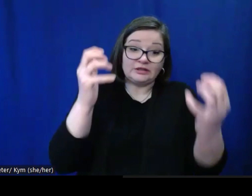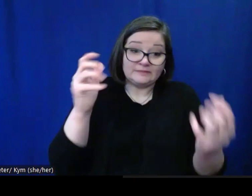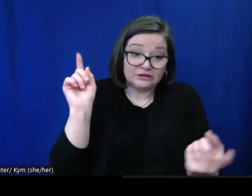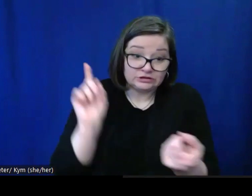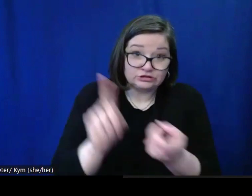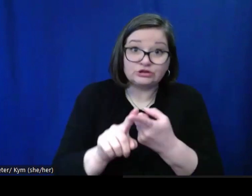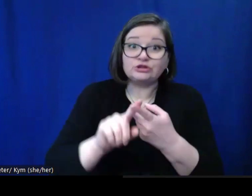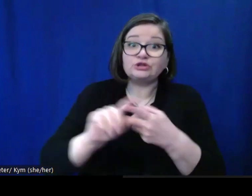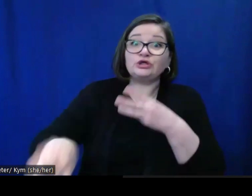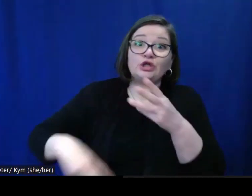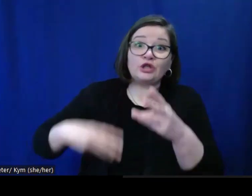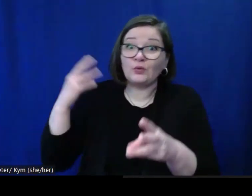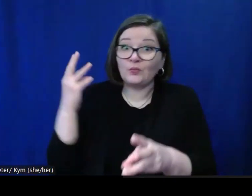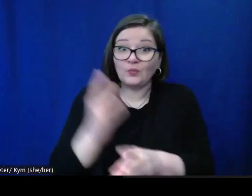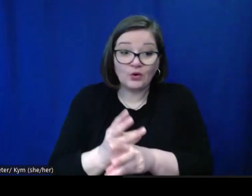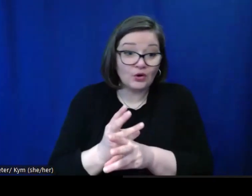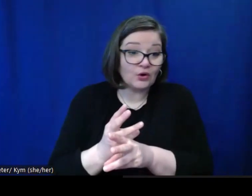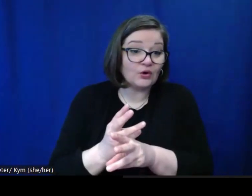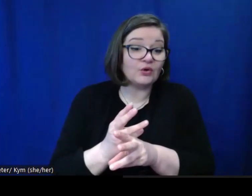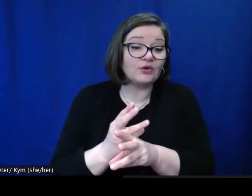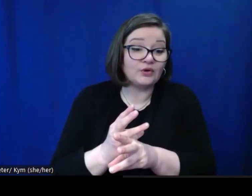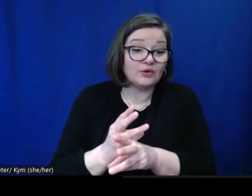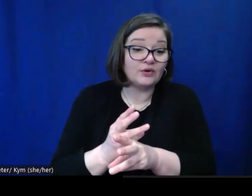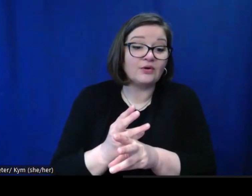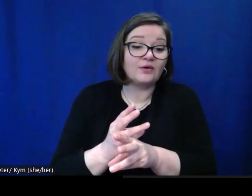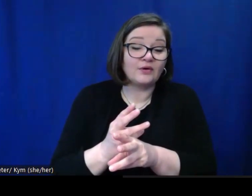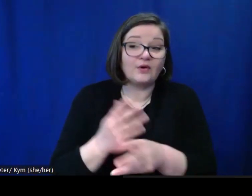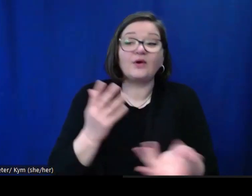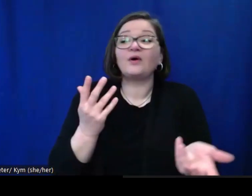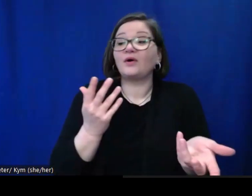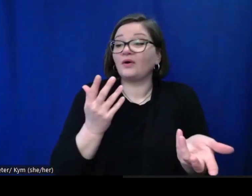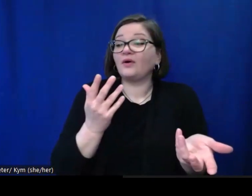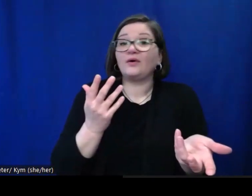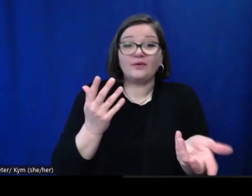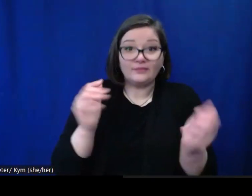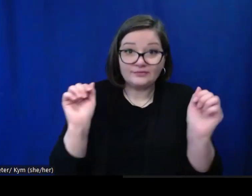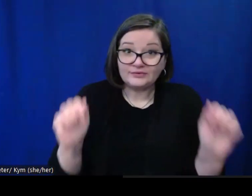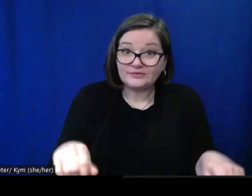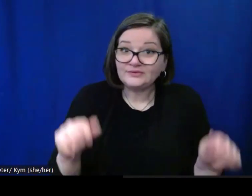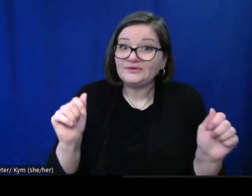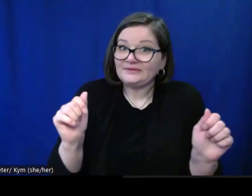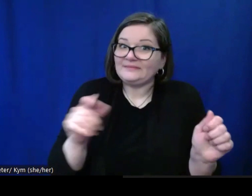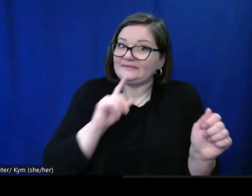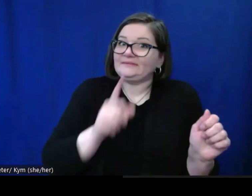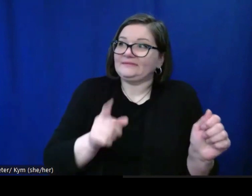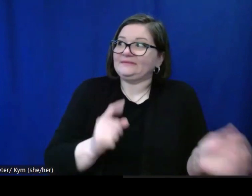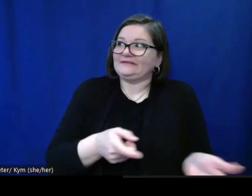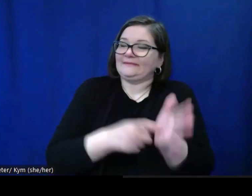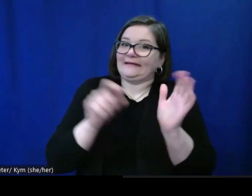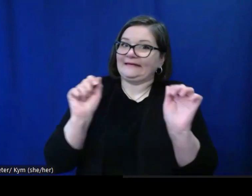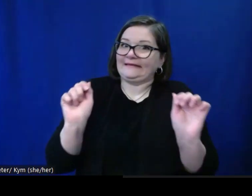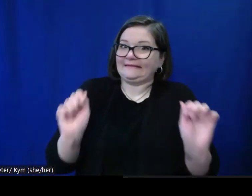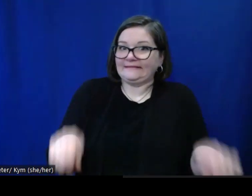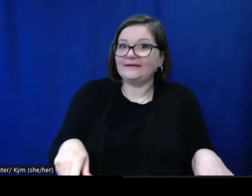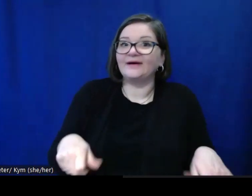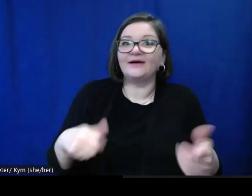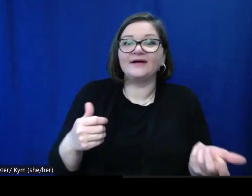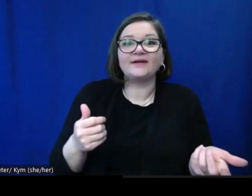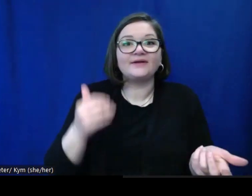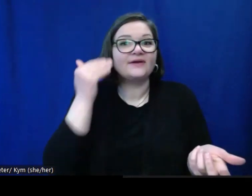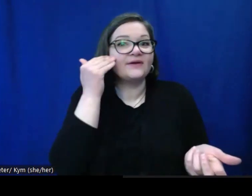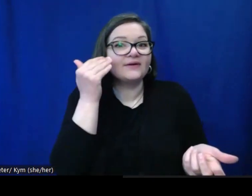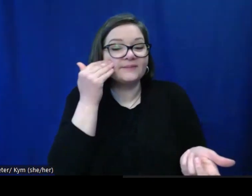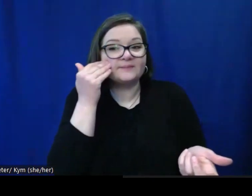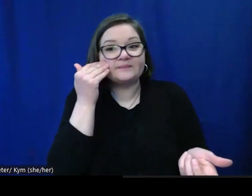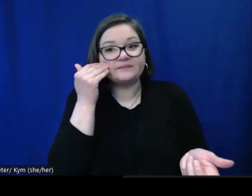they can be very demanding. It's funny because I have a lot of, the parents will come in, because the kids aren't